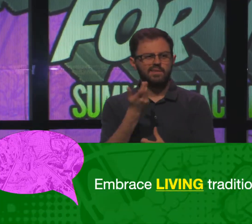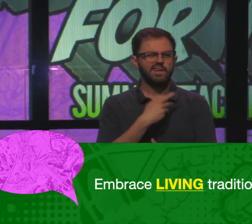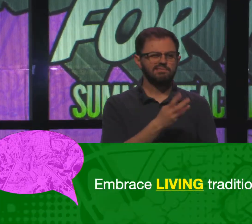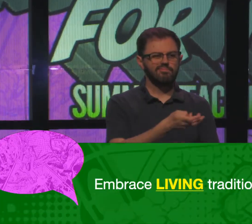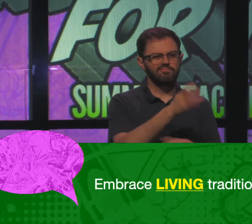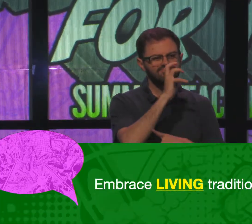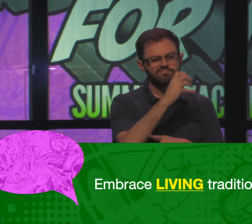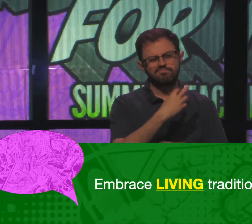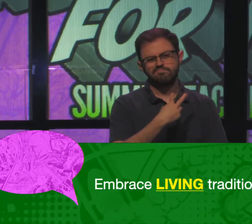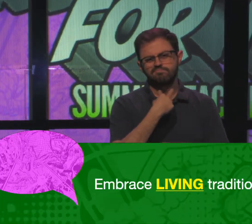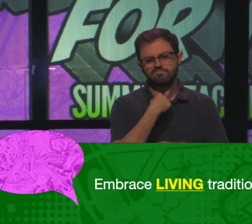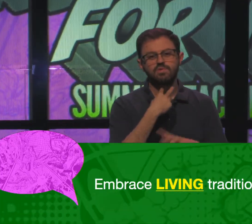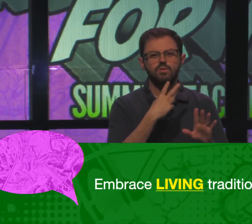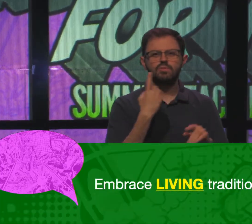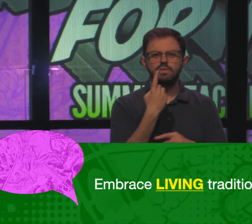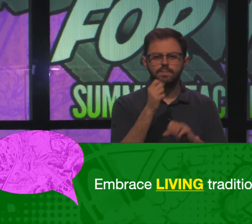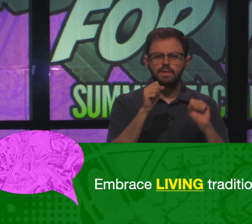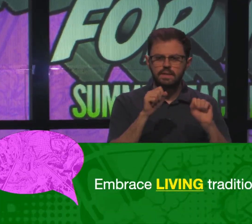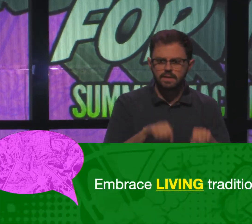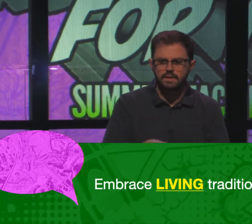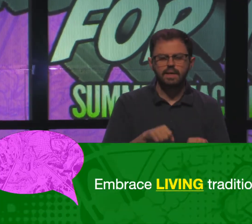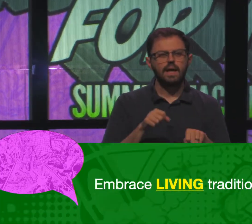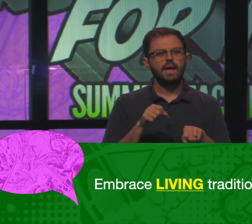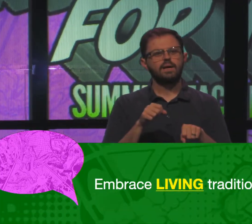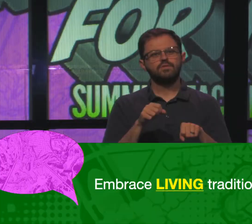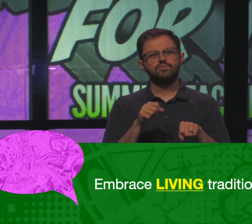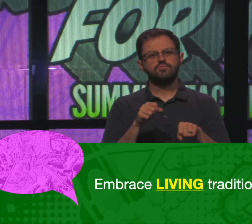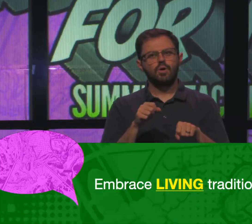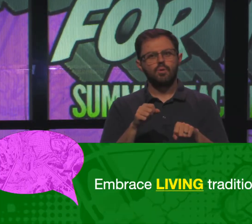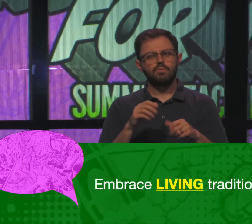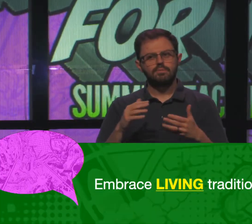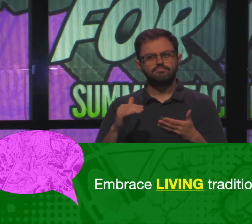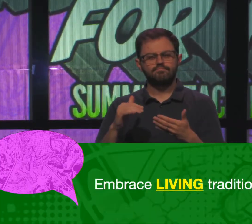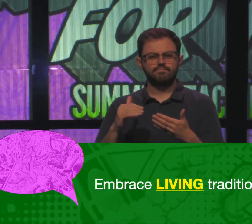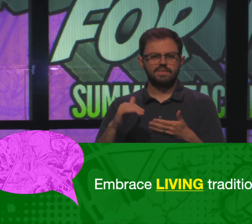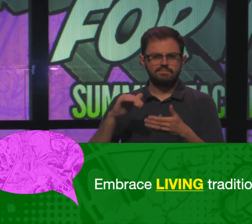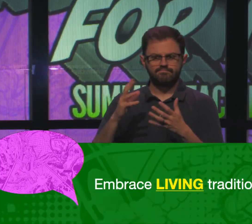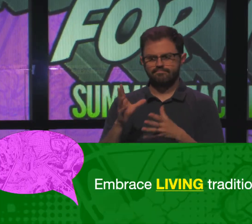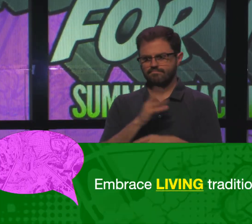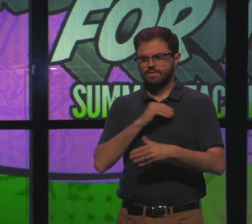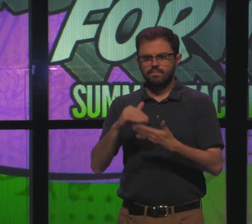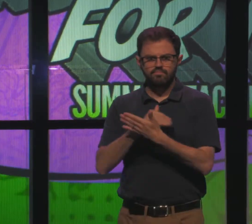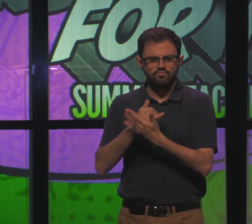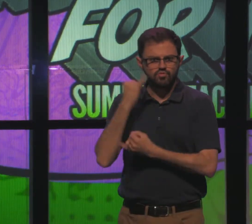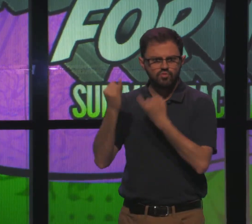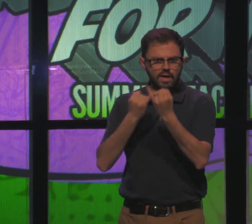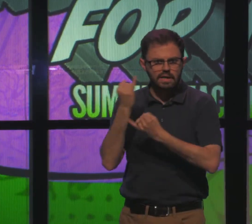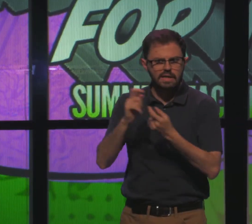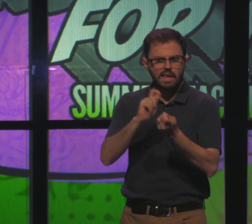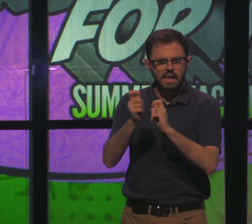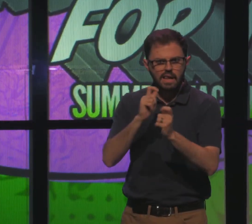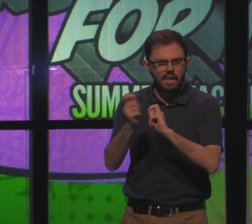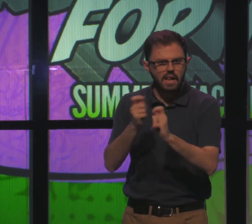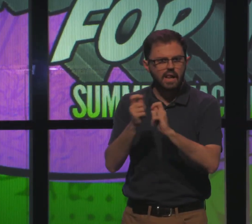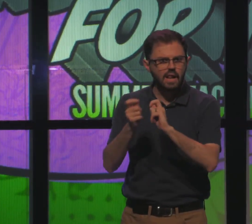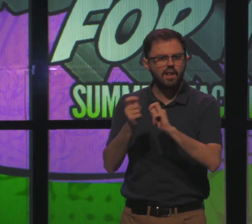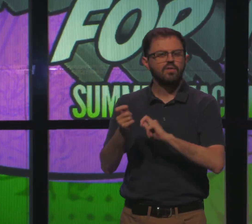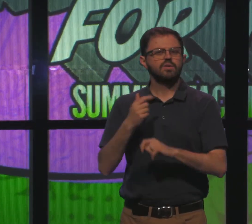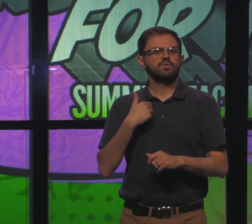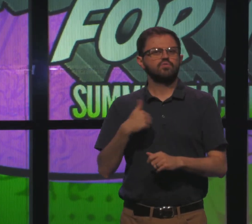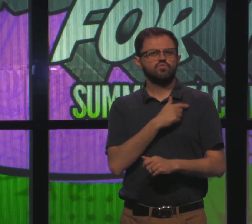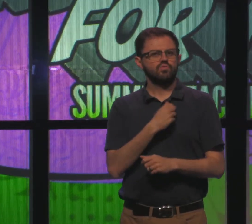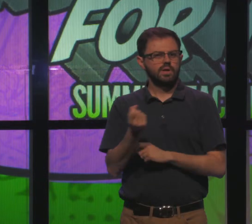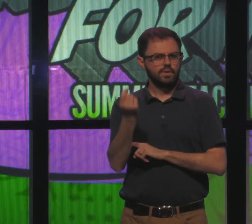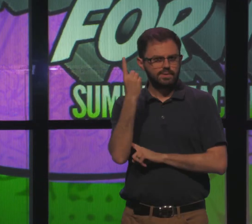there, but a dam that can actually release water and stop the flow of water at times. And so we understand the difference between living